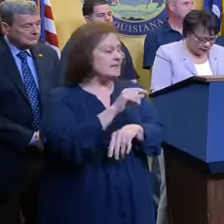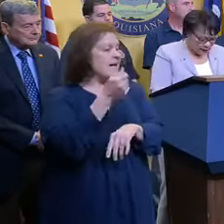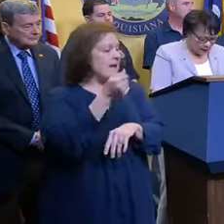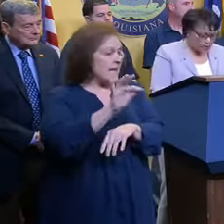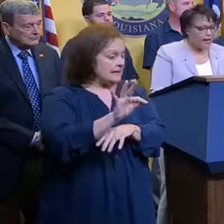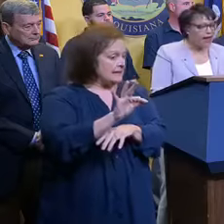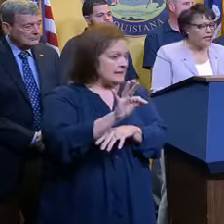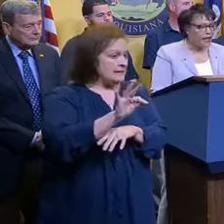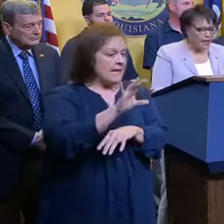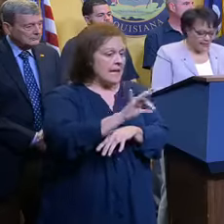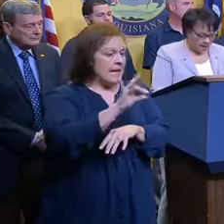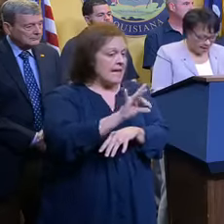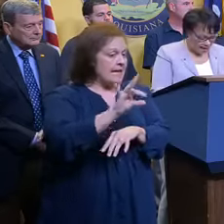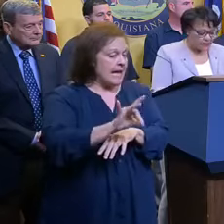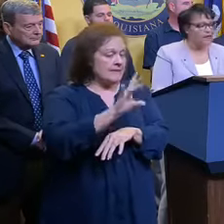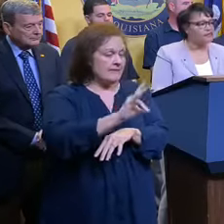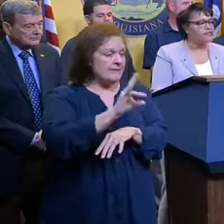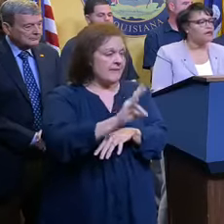COVID-19 to